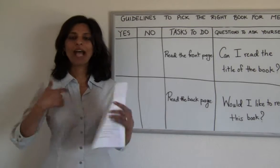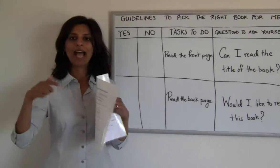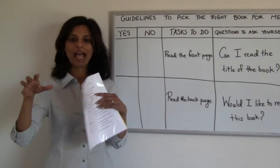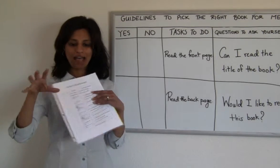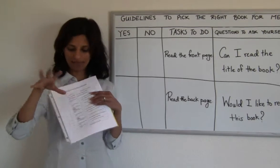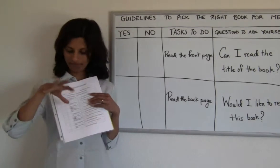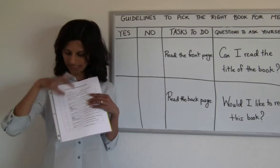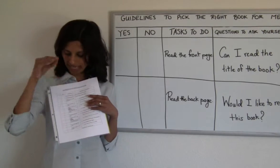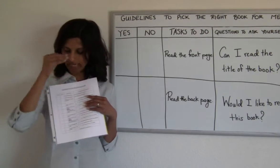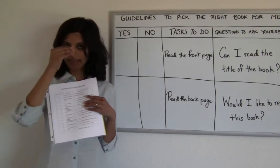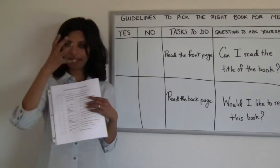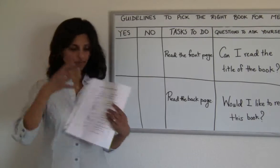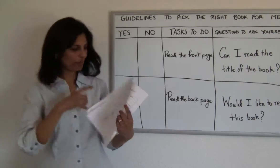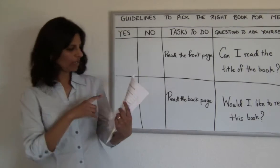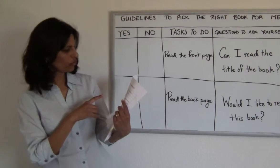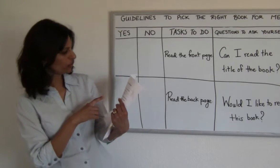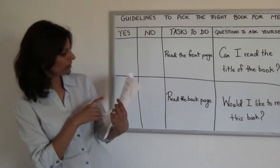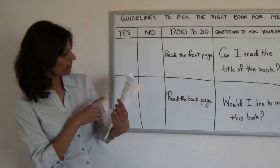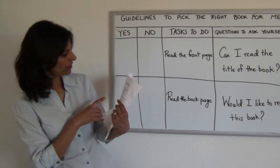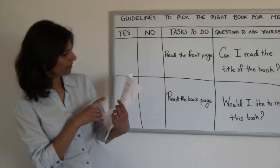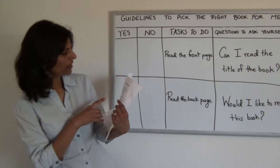I have taken information